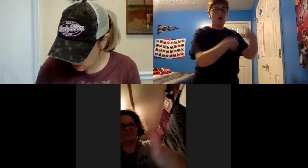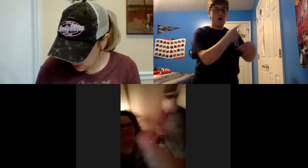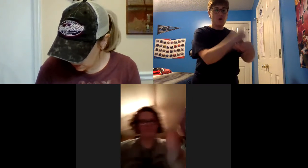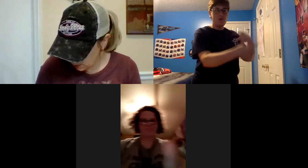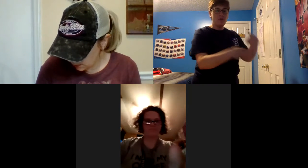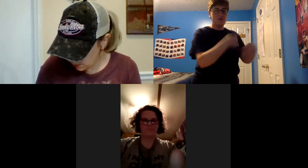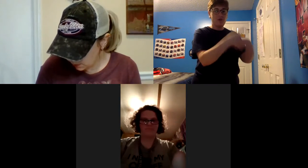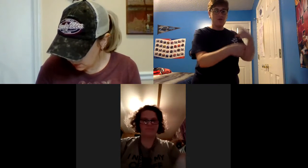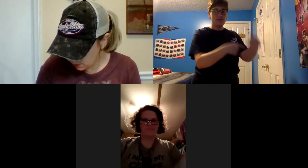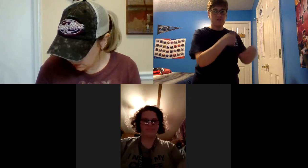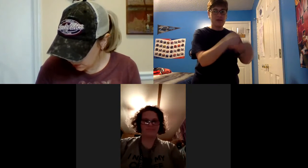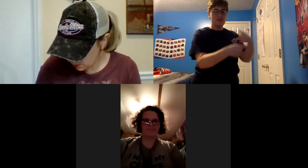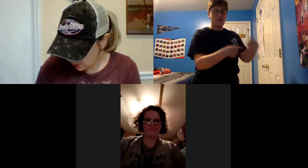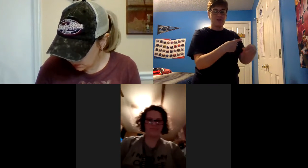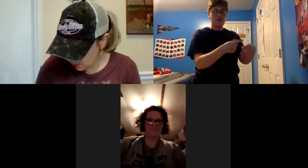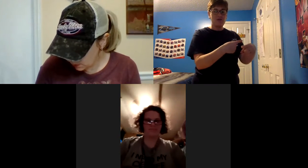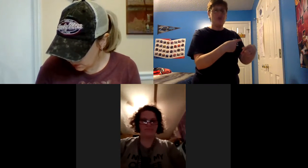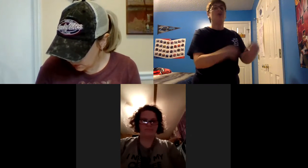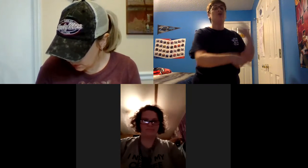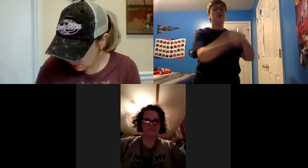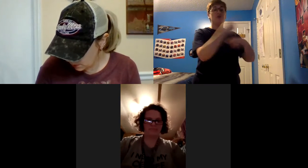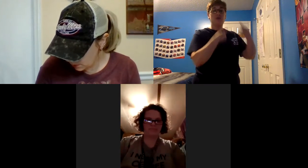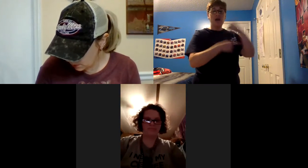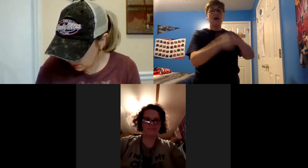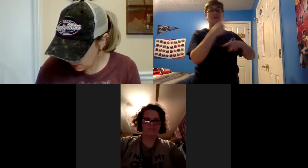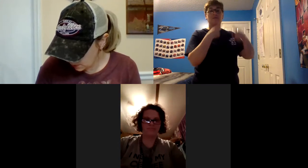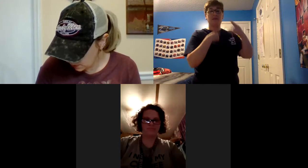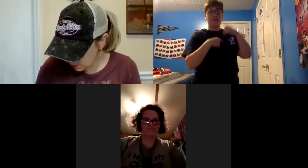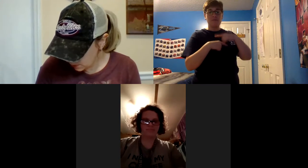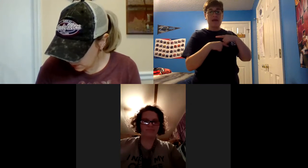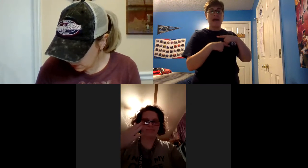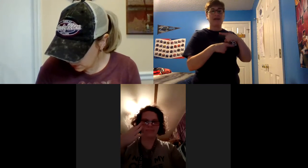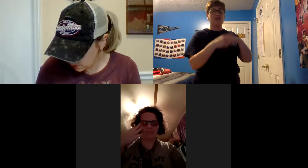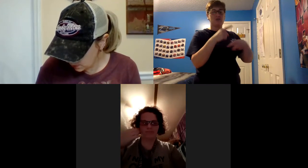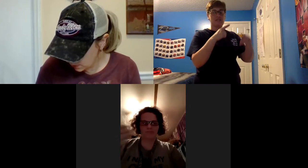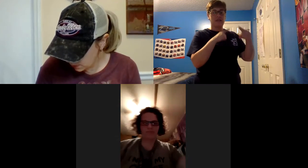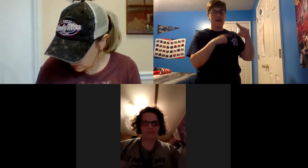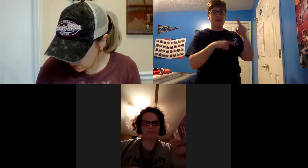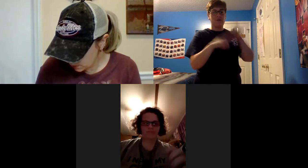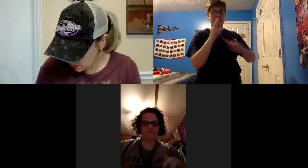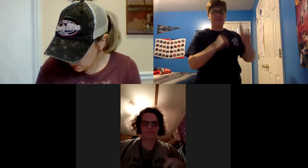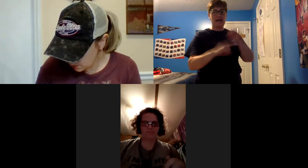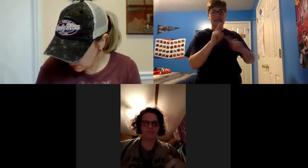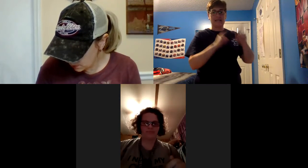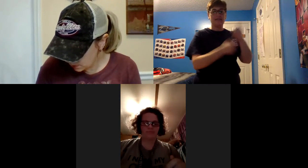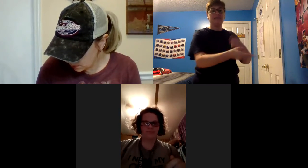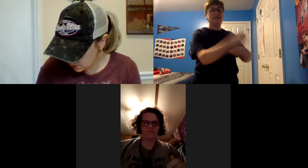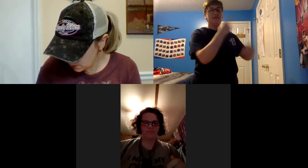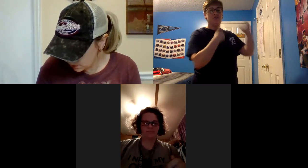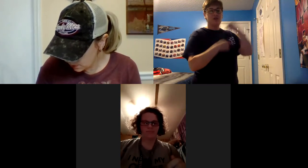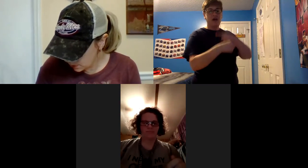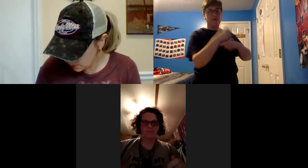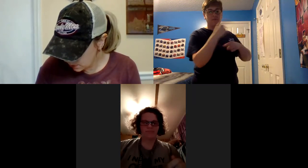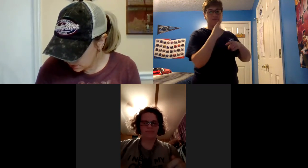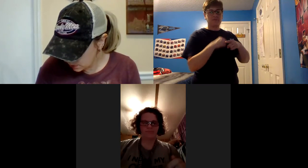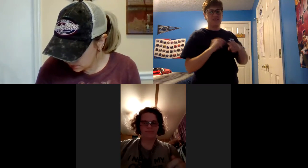you go, you can do go this way as well. You can do come, coming back, just like with signing, you